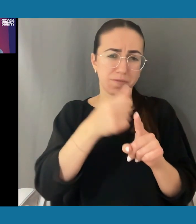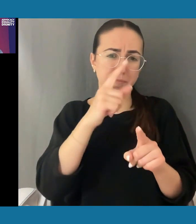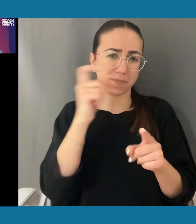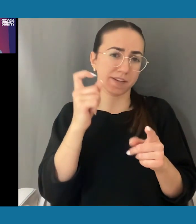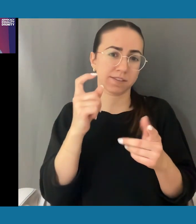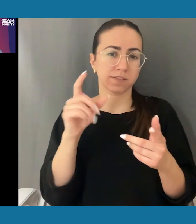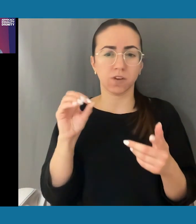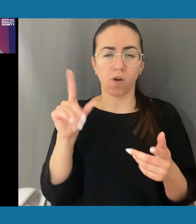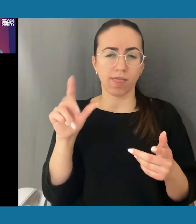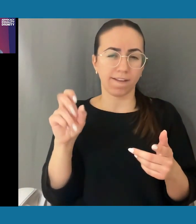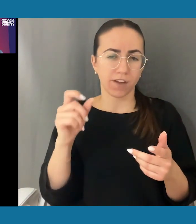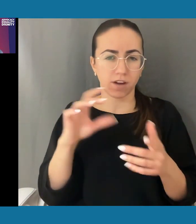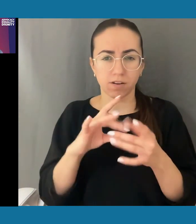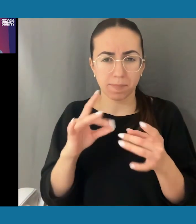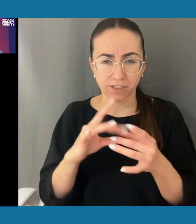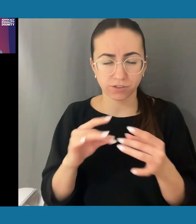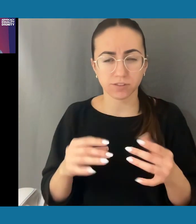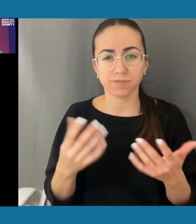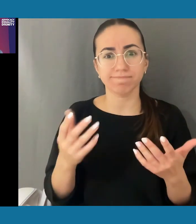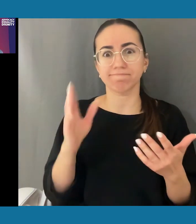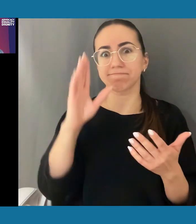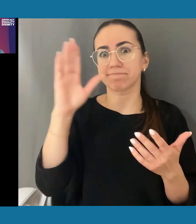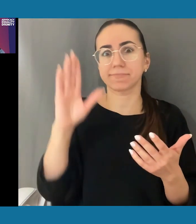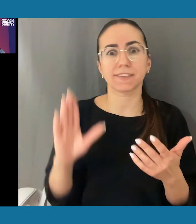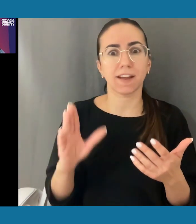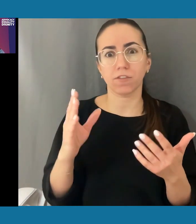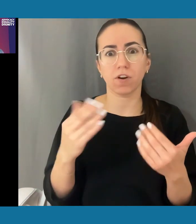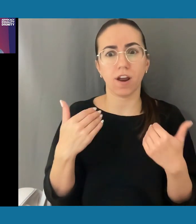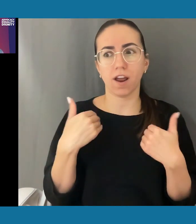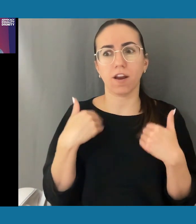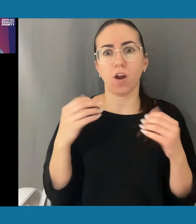earlier, they've never been given the chance to show that they can.